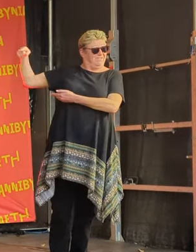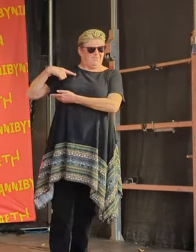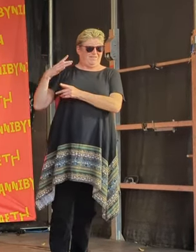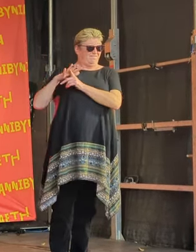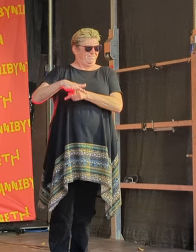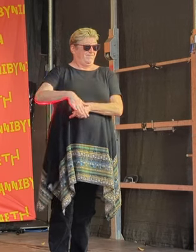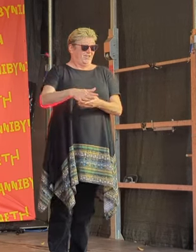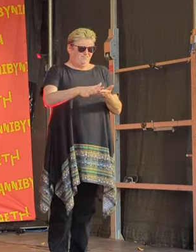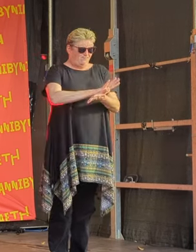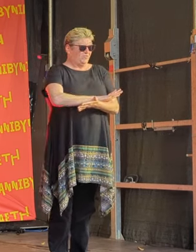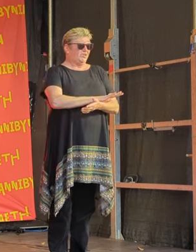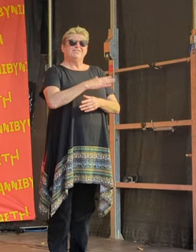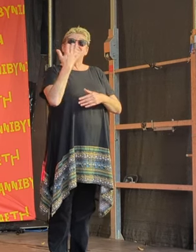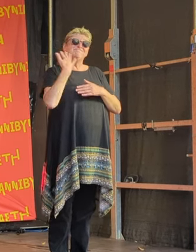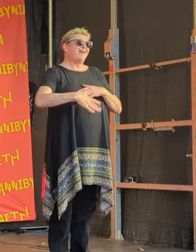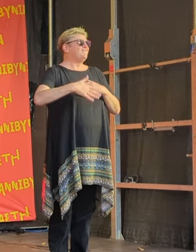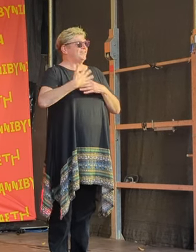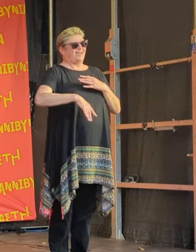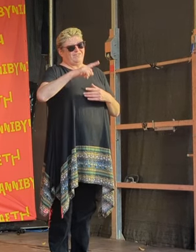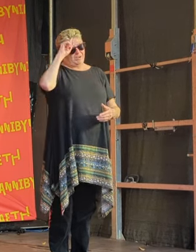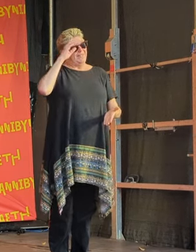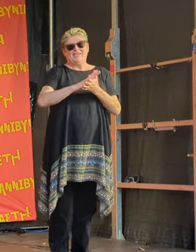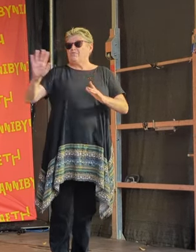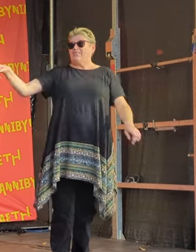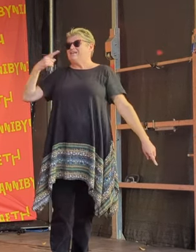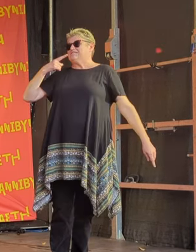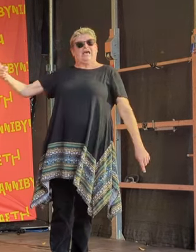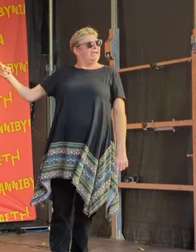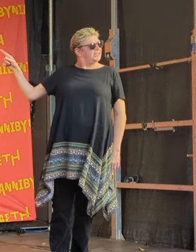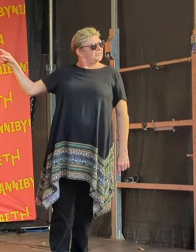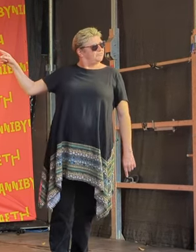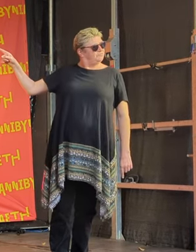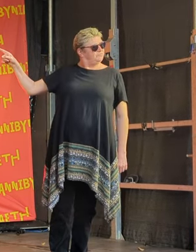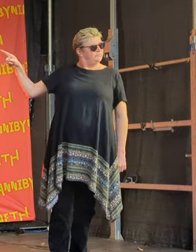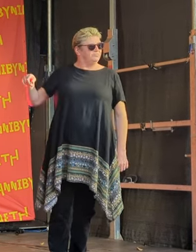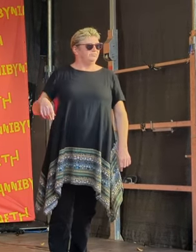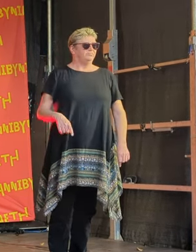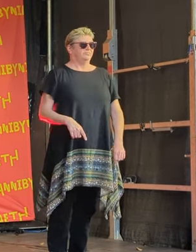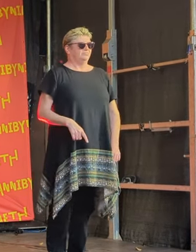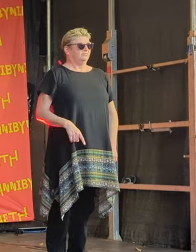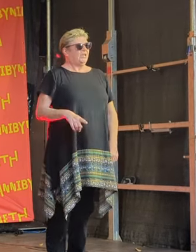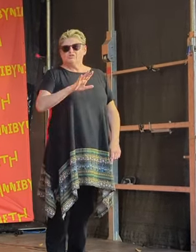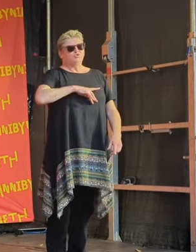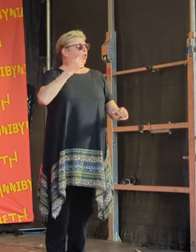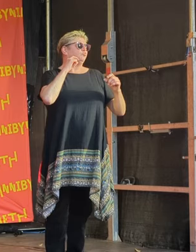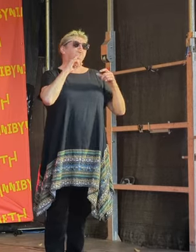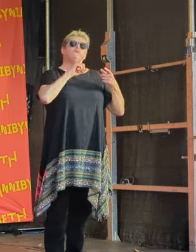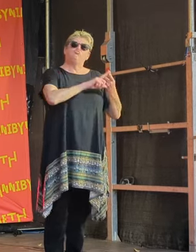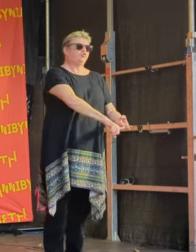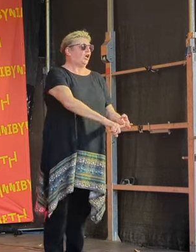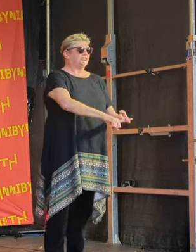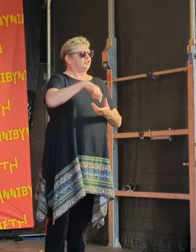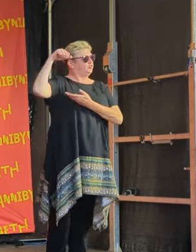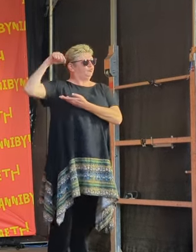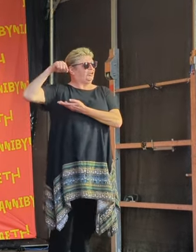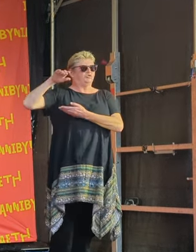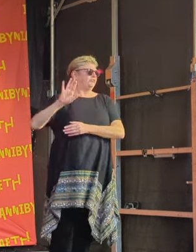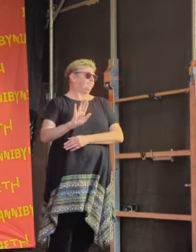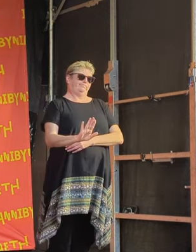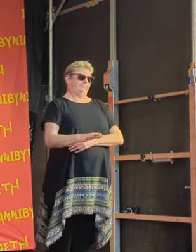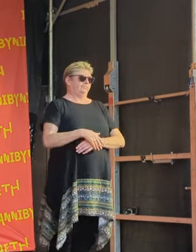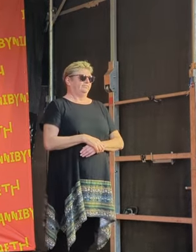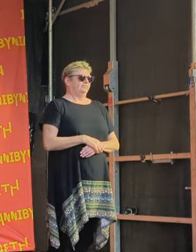Gymru. Peidiwch byth a chredu gair maen nhw'n dweud. Don't trust the Treasury.